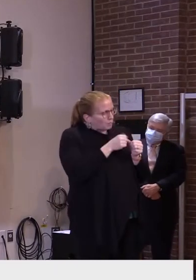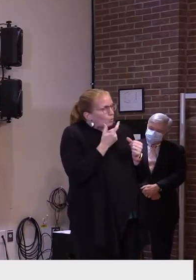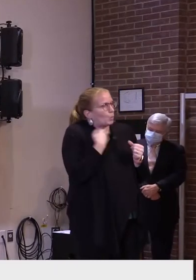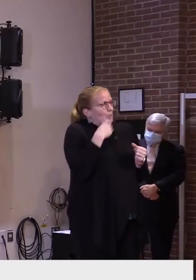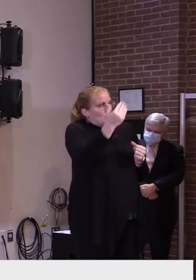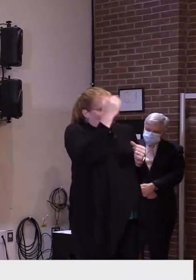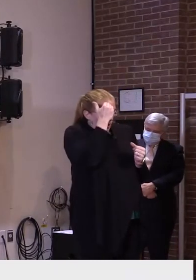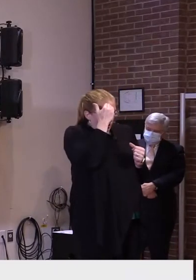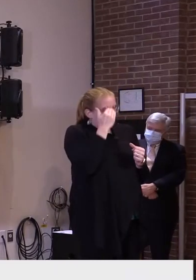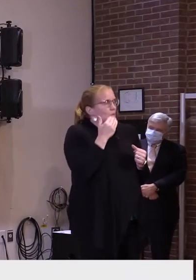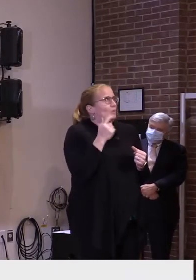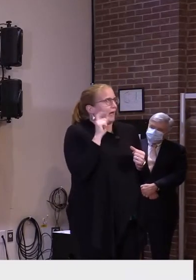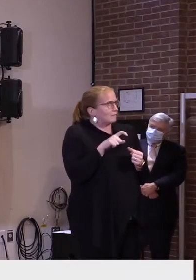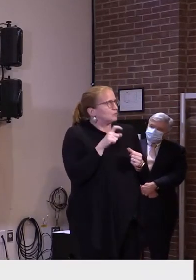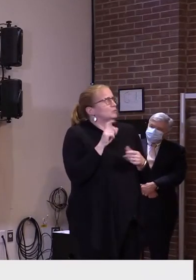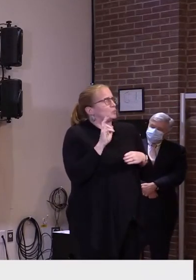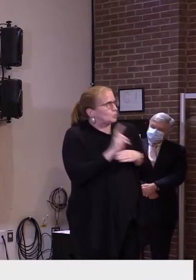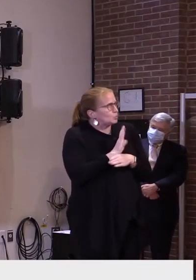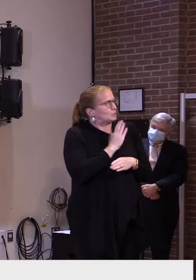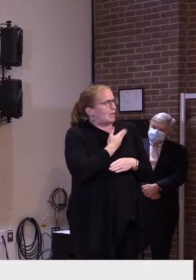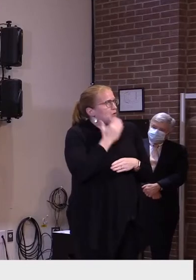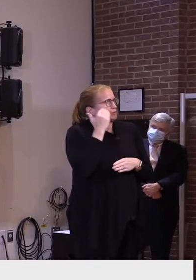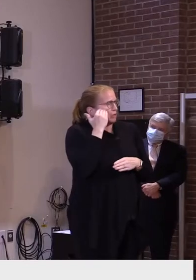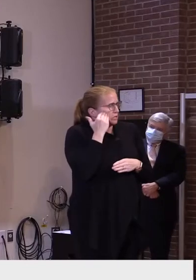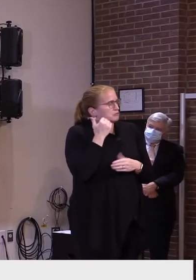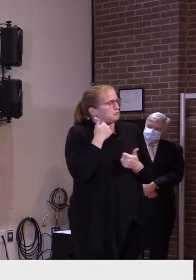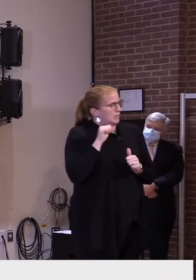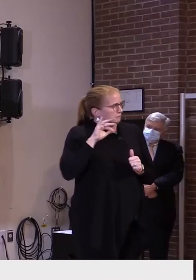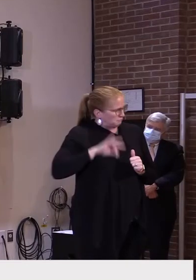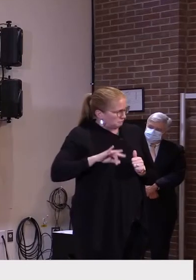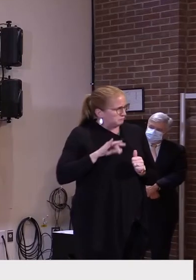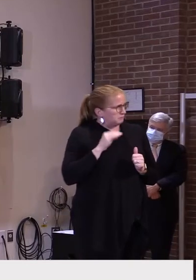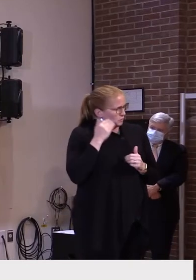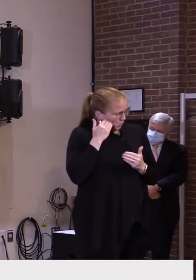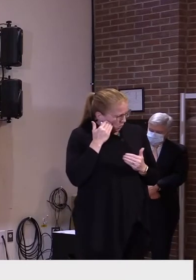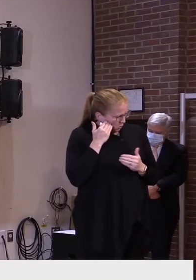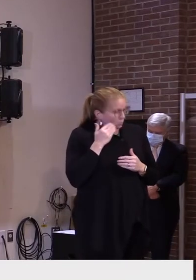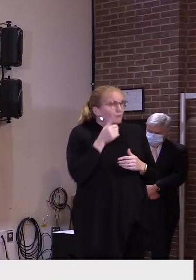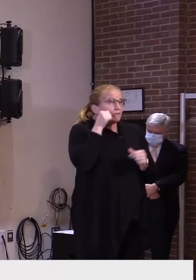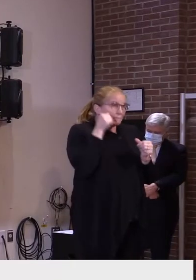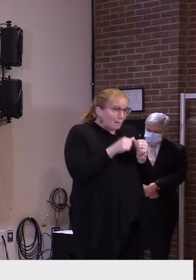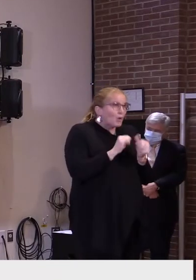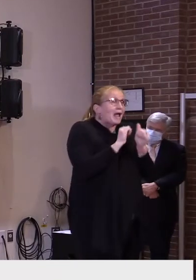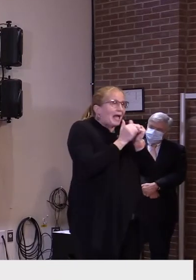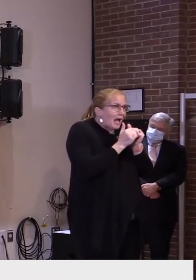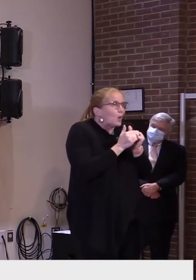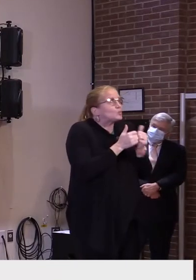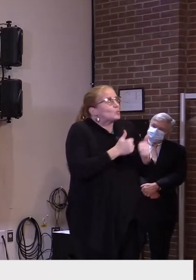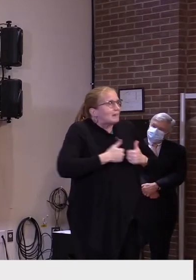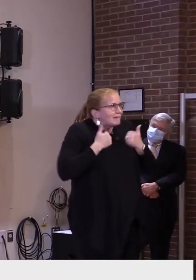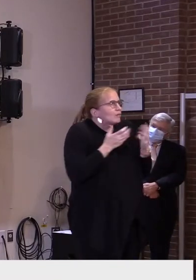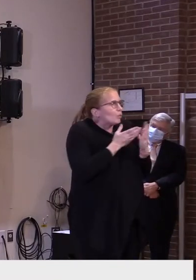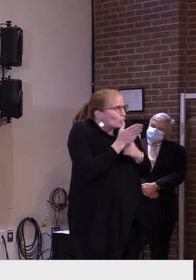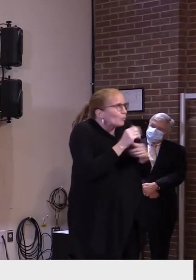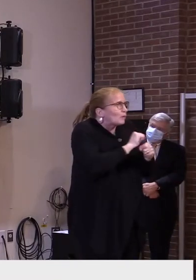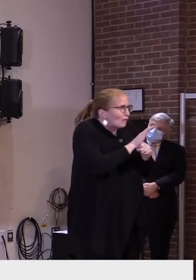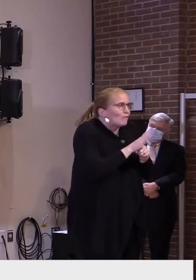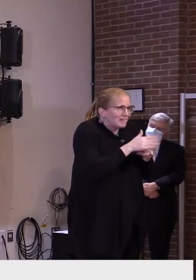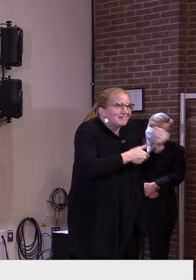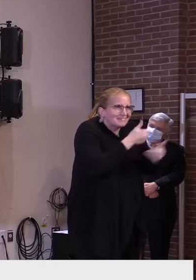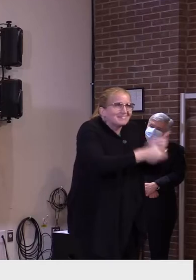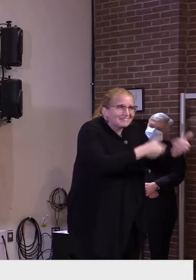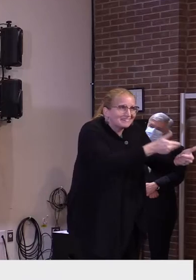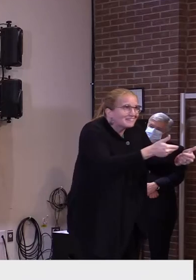virus to our advantage. We need to remember how to live our lives in a pandemic. And that starts